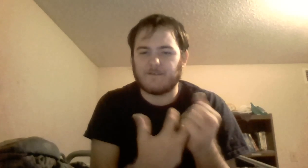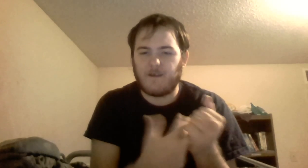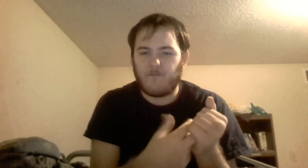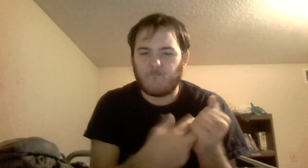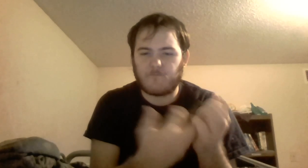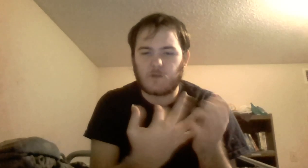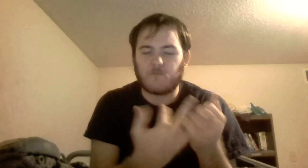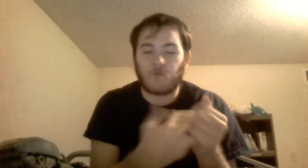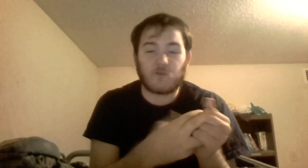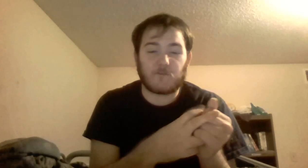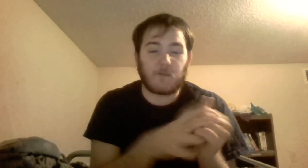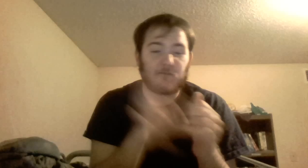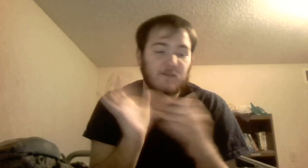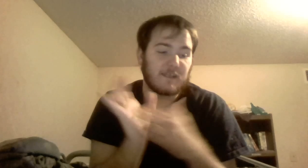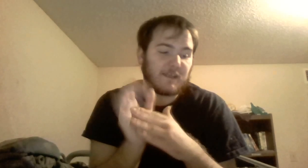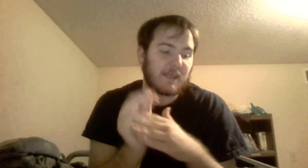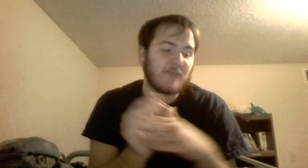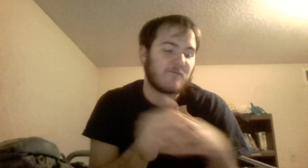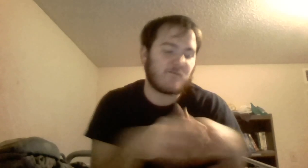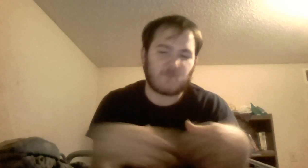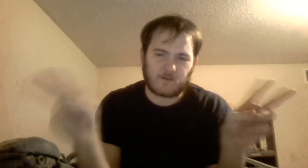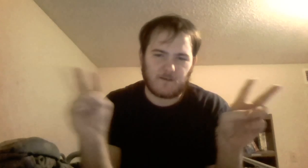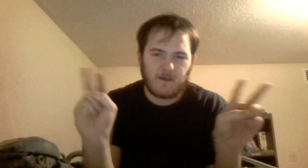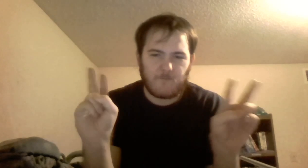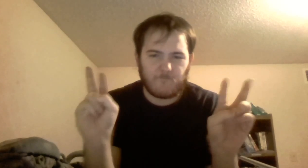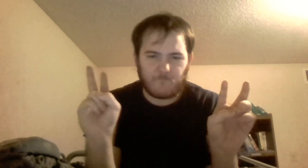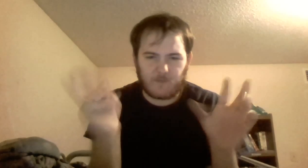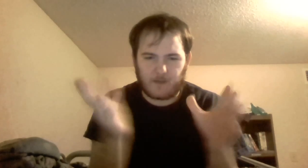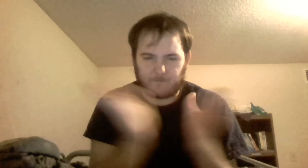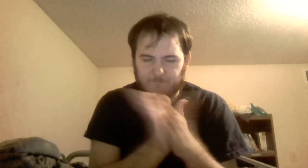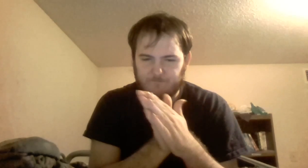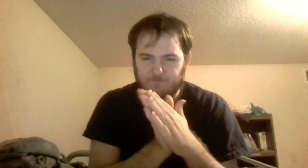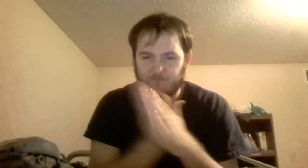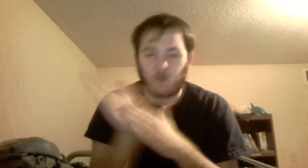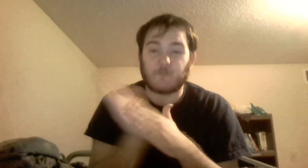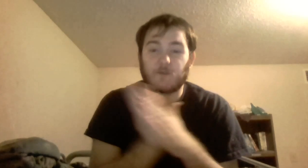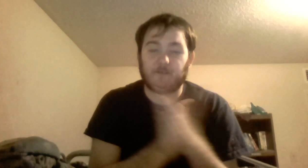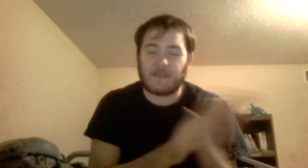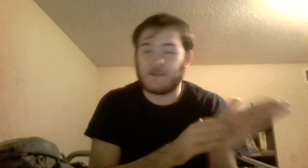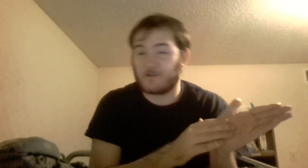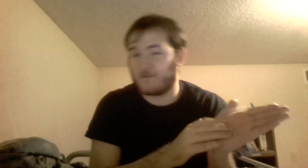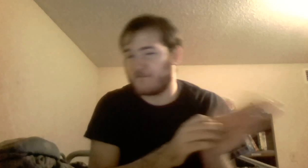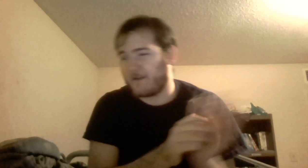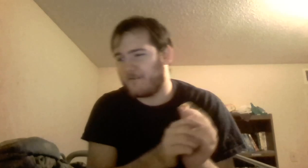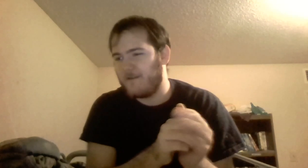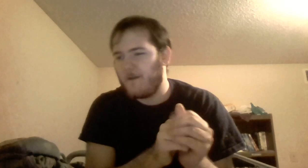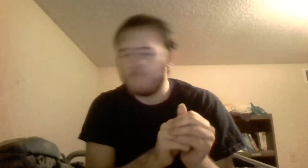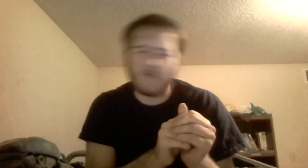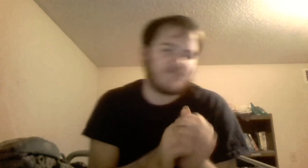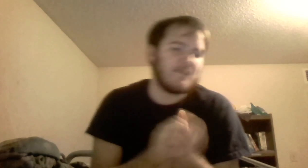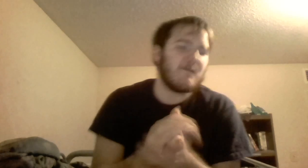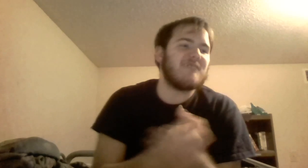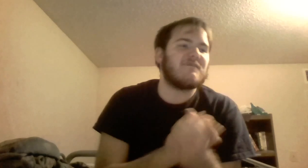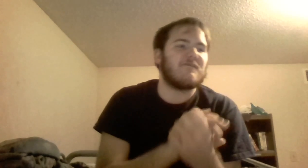and going for her to apparently want to get a gift for, um, the volunteer person that you can watch about, like, she mentioned